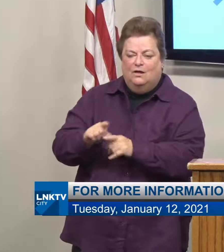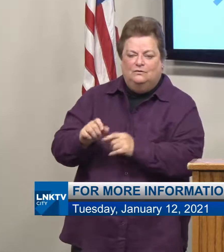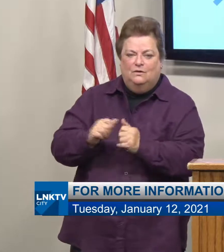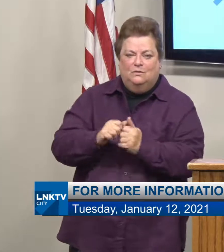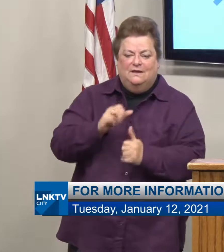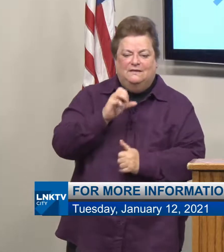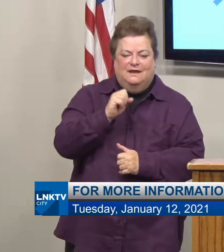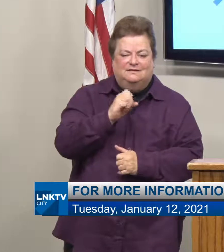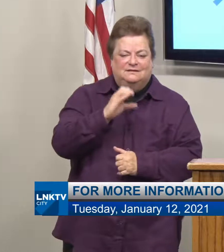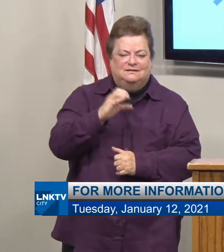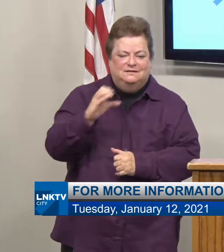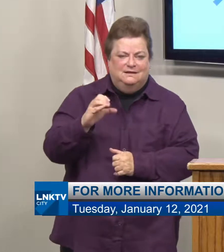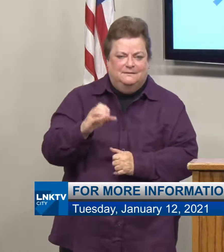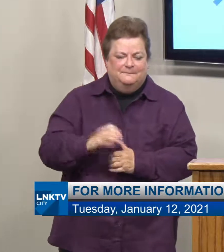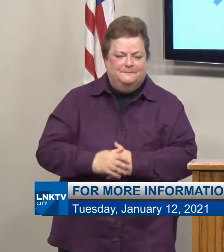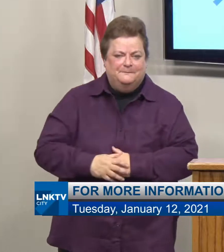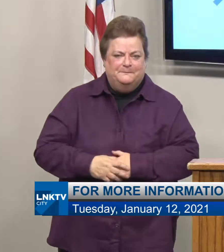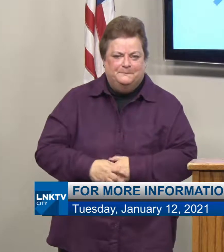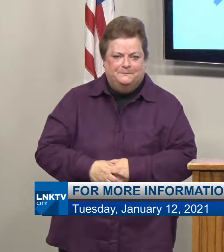College.